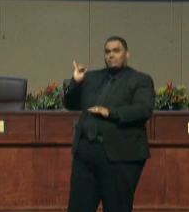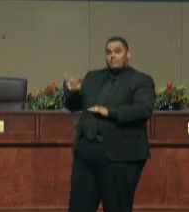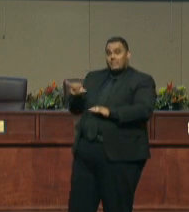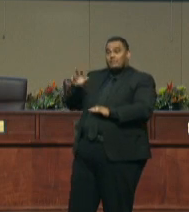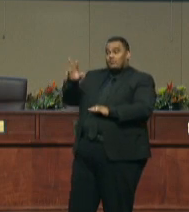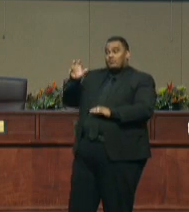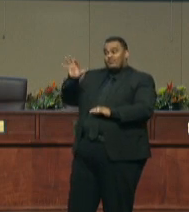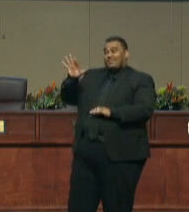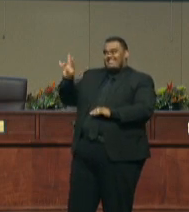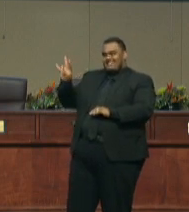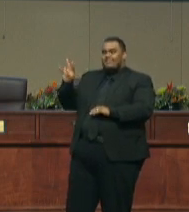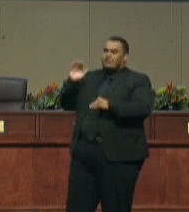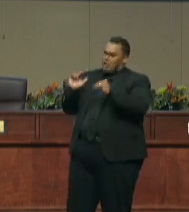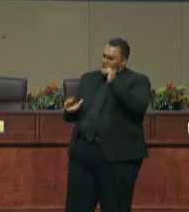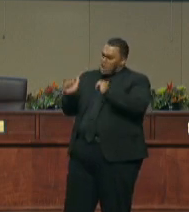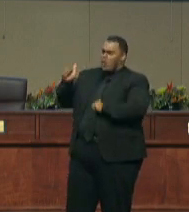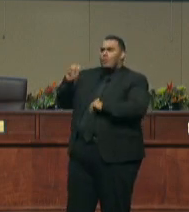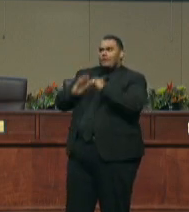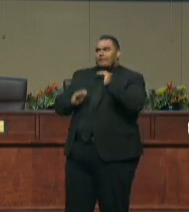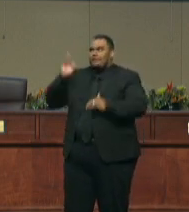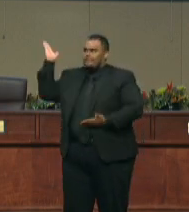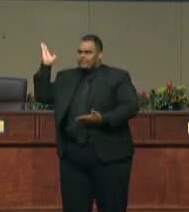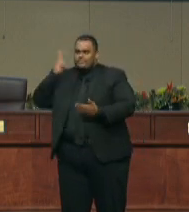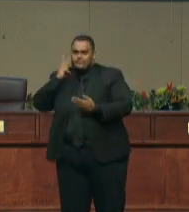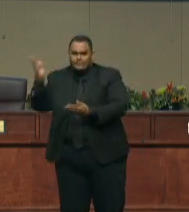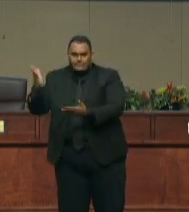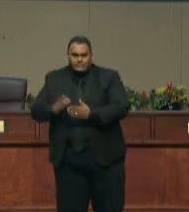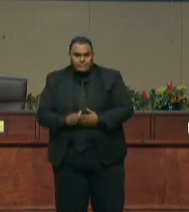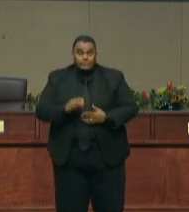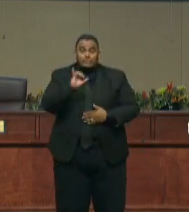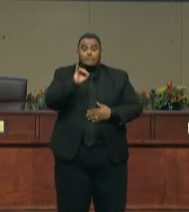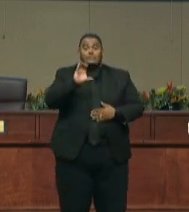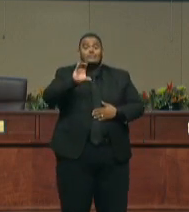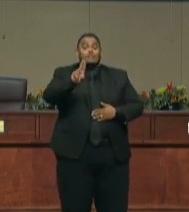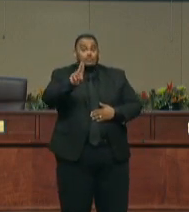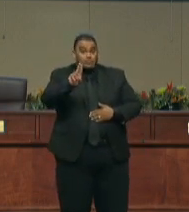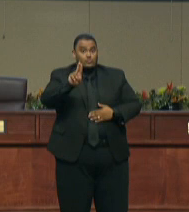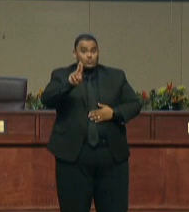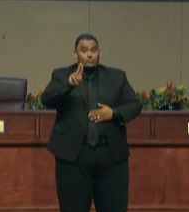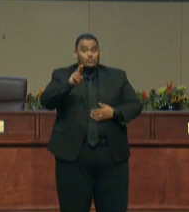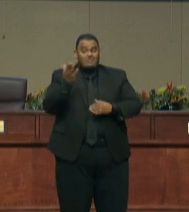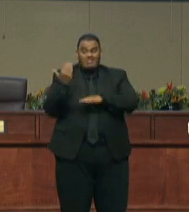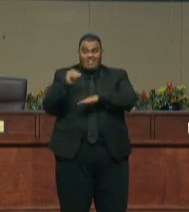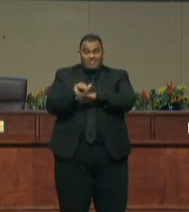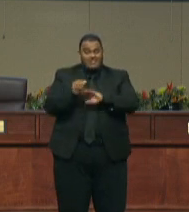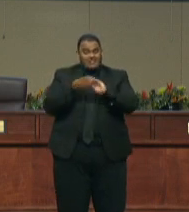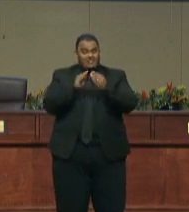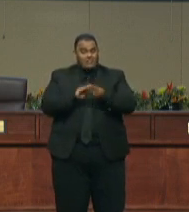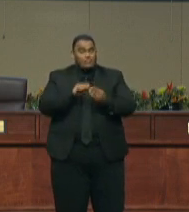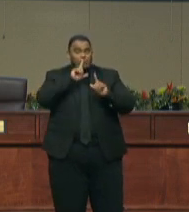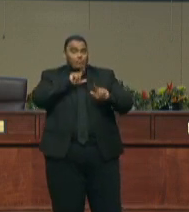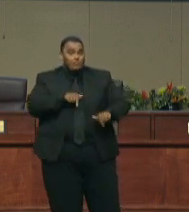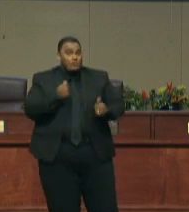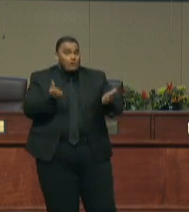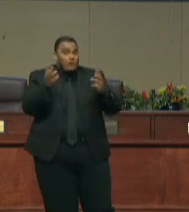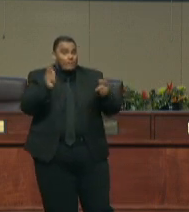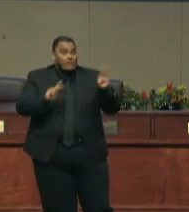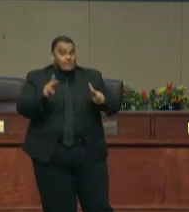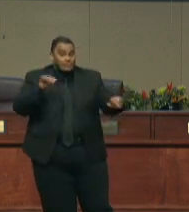there. ICU cases last night were 85 in the